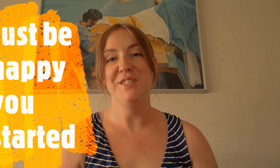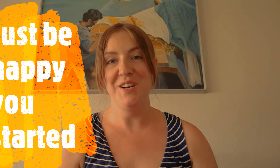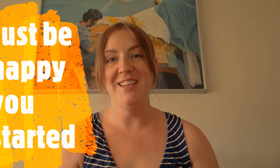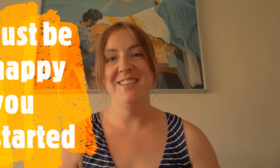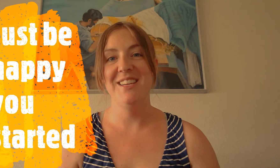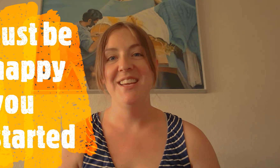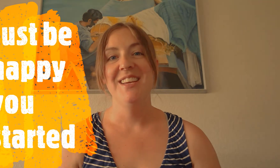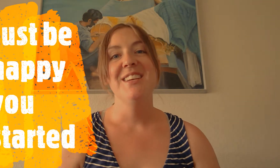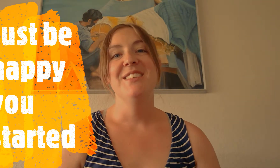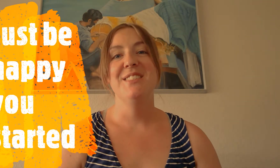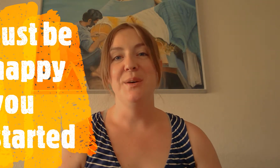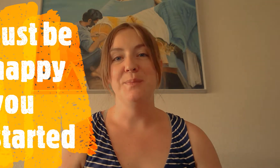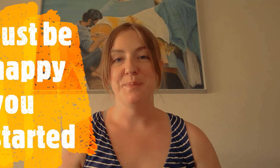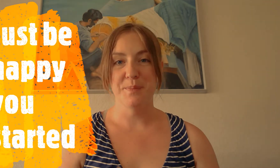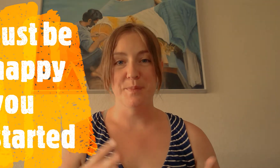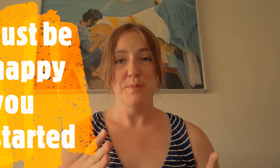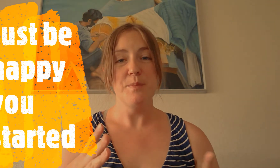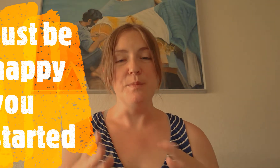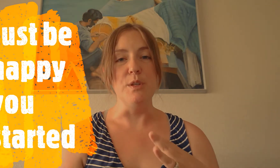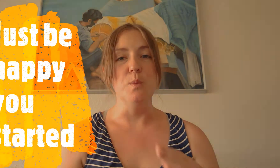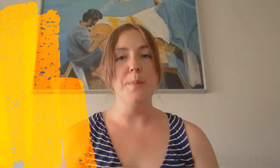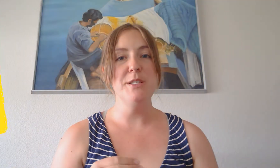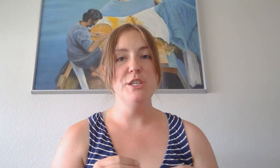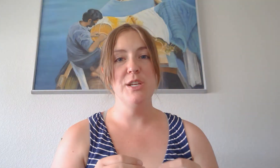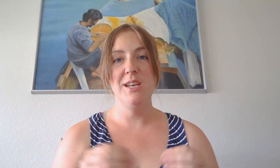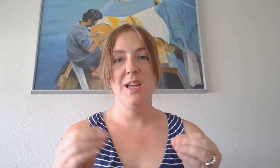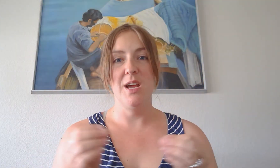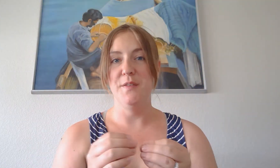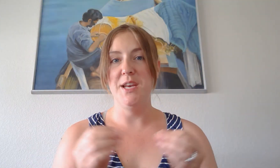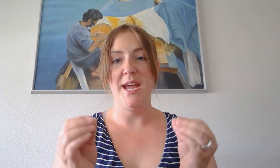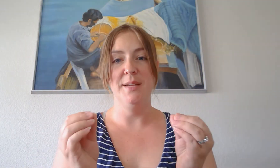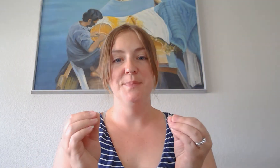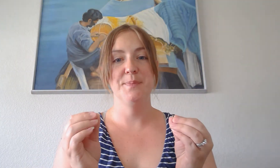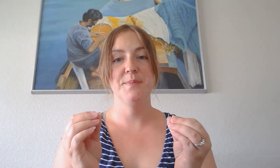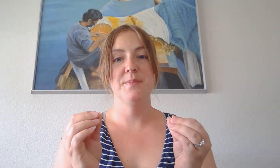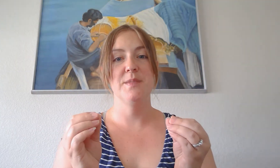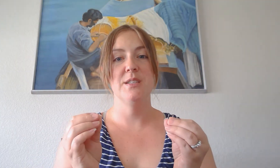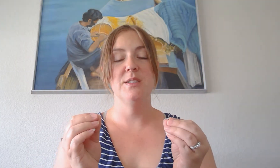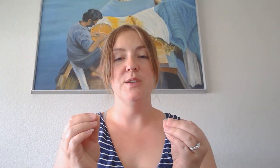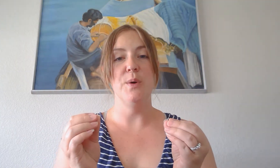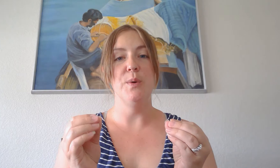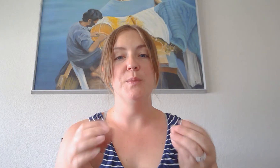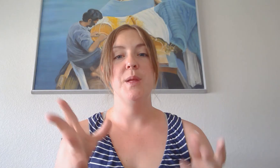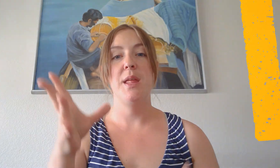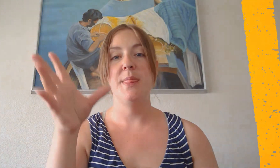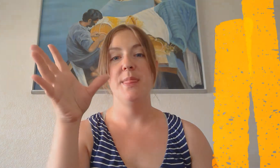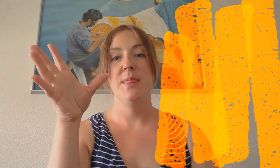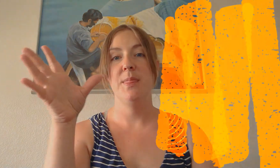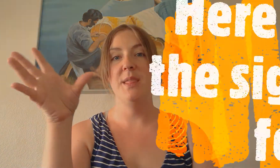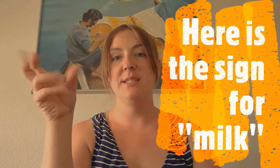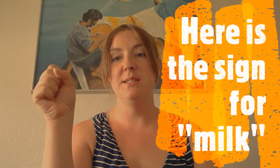started. So repetition every day. So this is